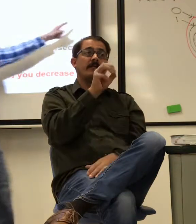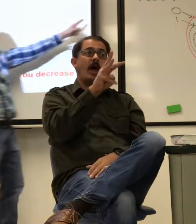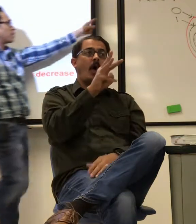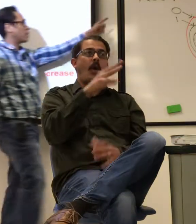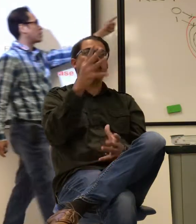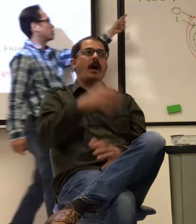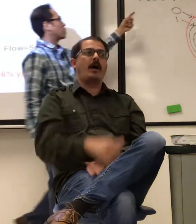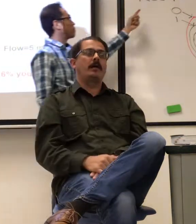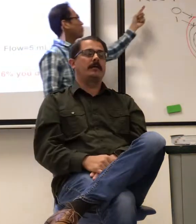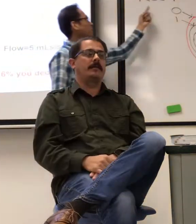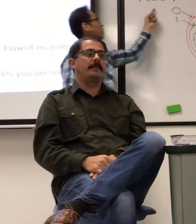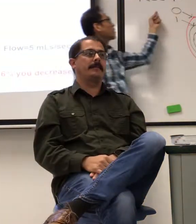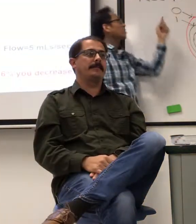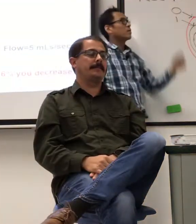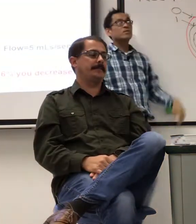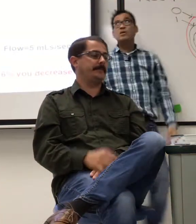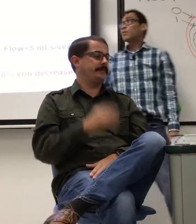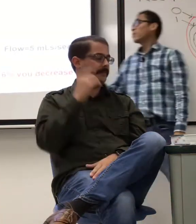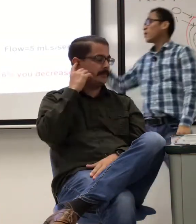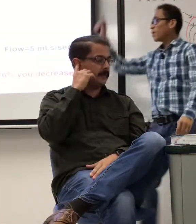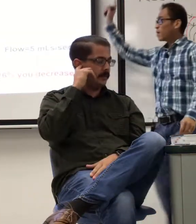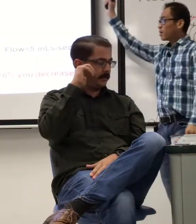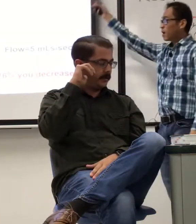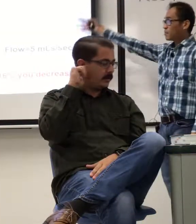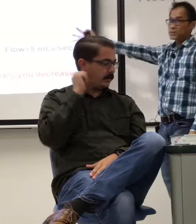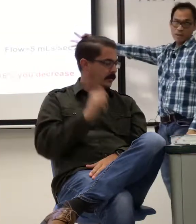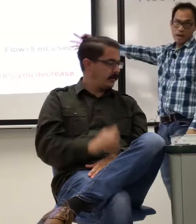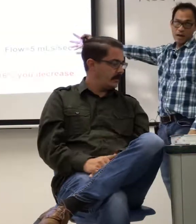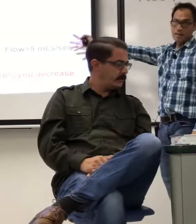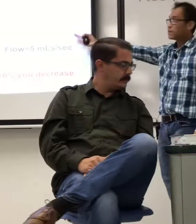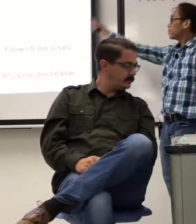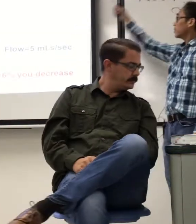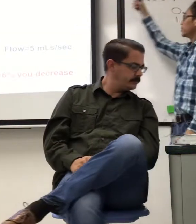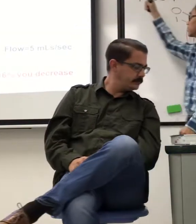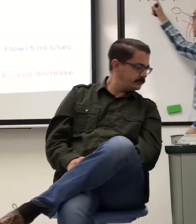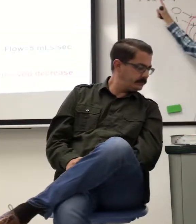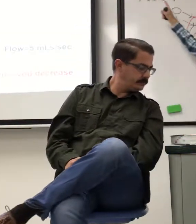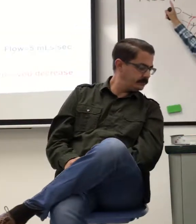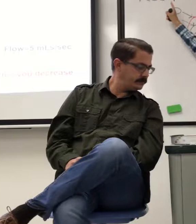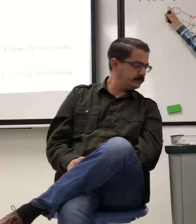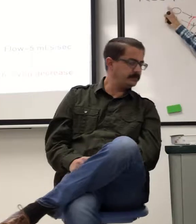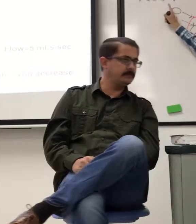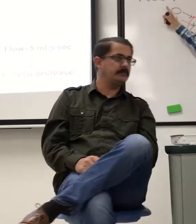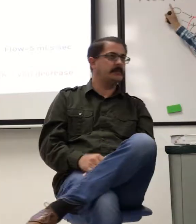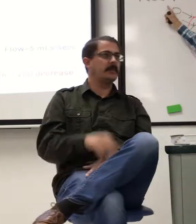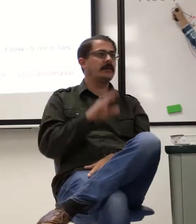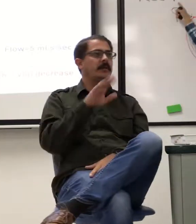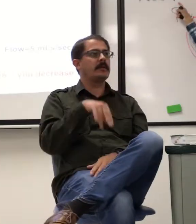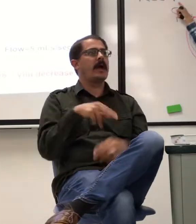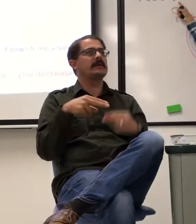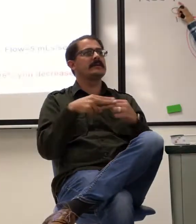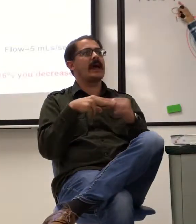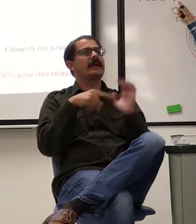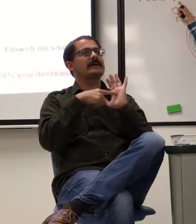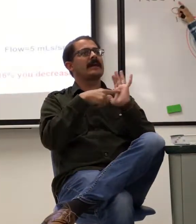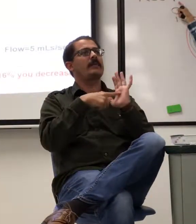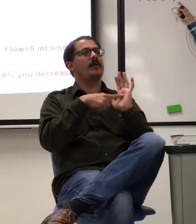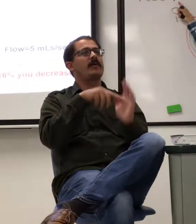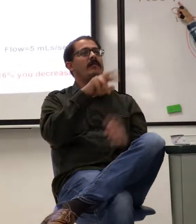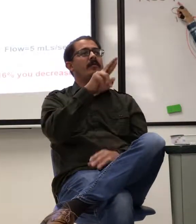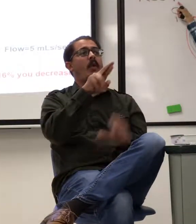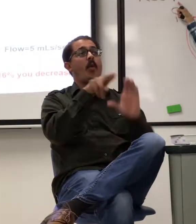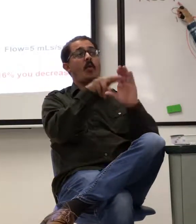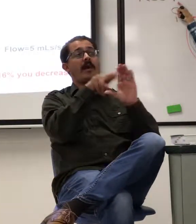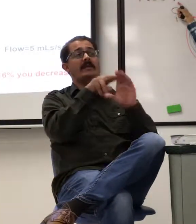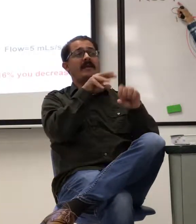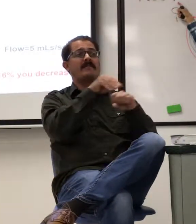left this up there. So on this slide is an example of radius affecting